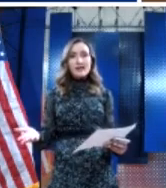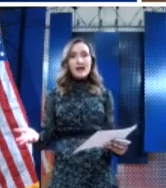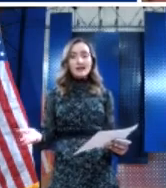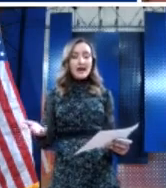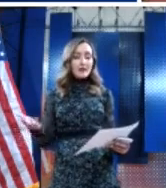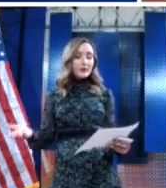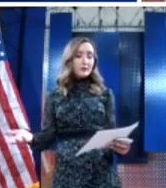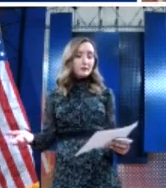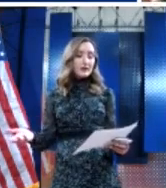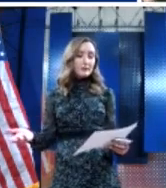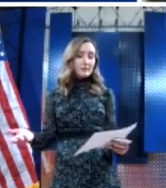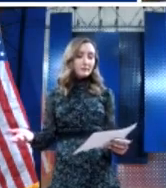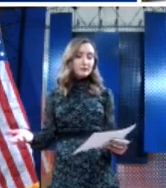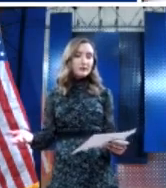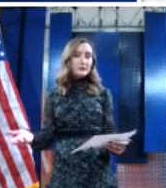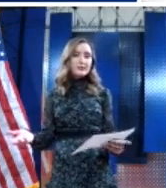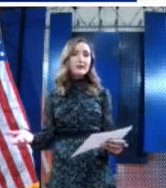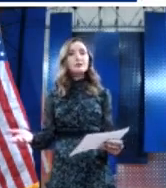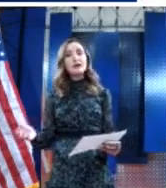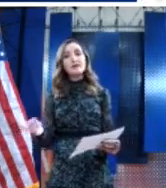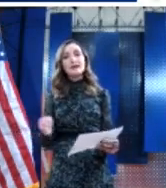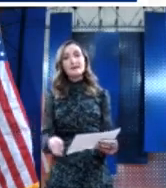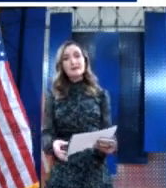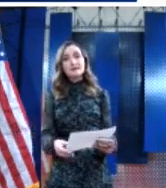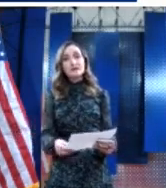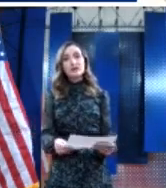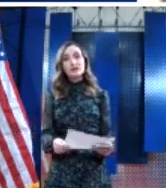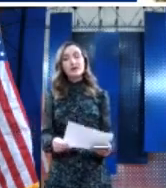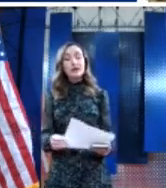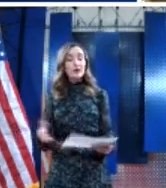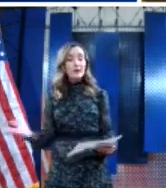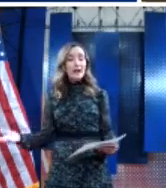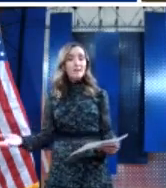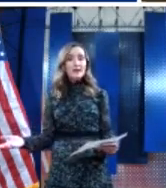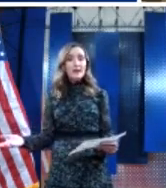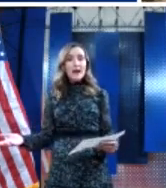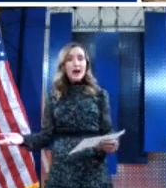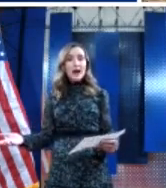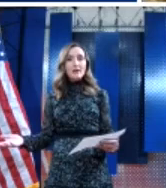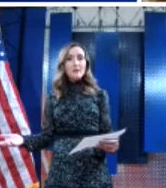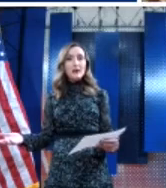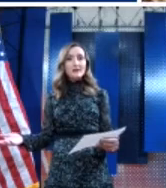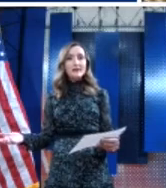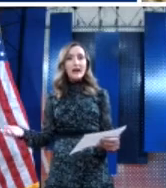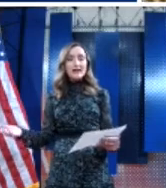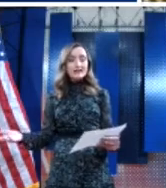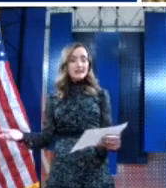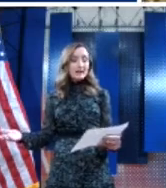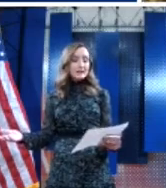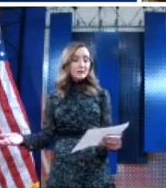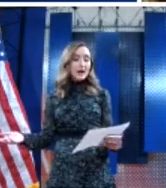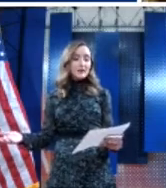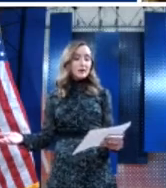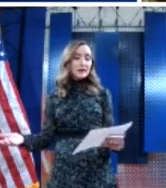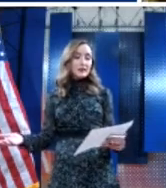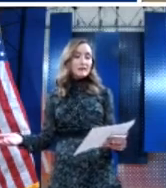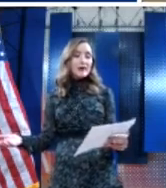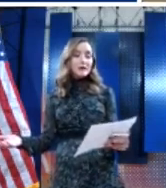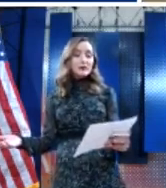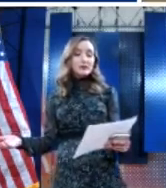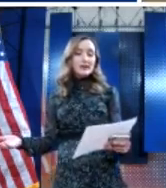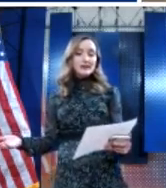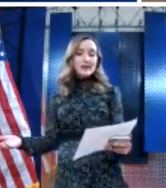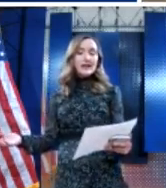warning that gathering with family members to celebrate Thanksgiving this year may not be the best idea. So Dr.